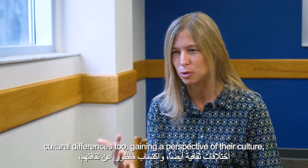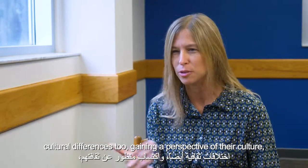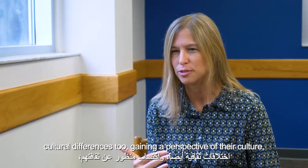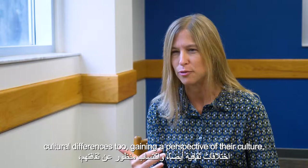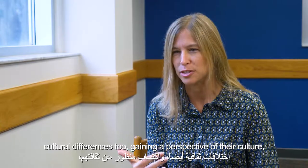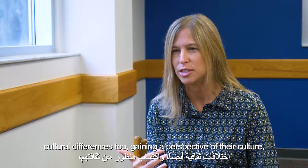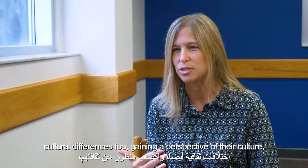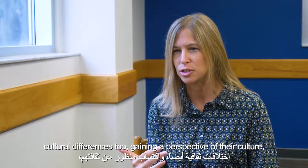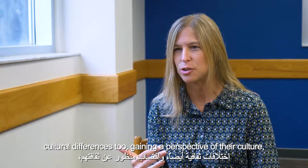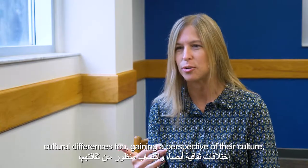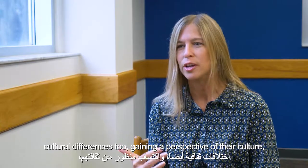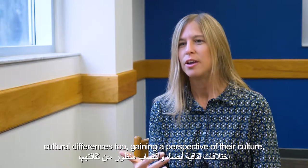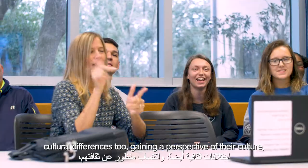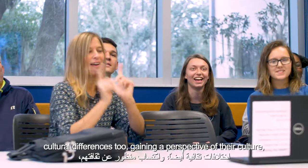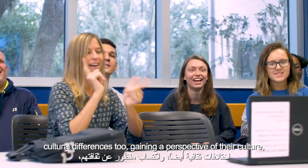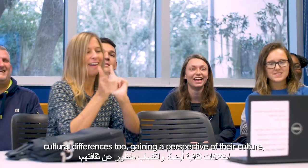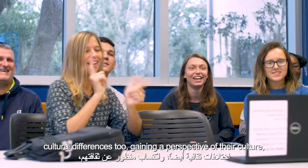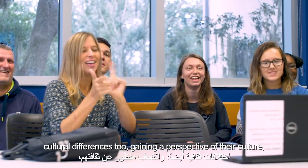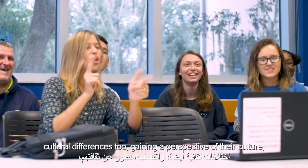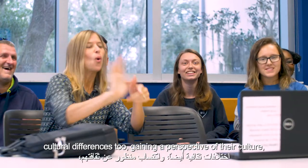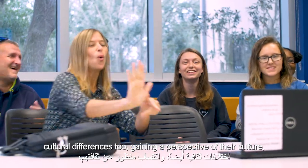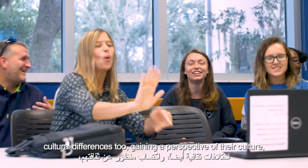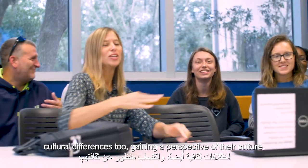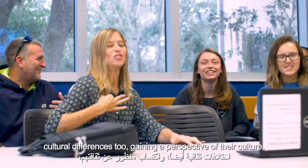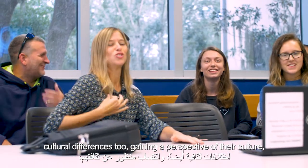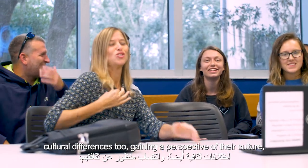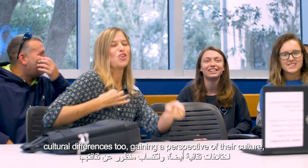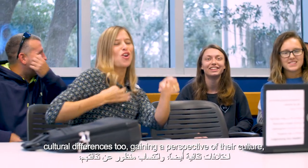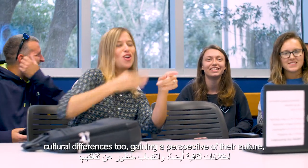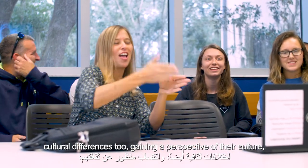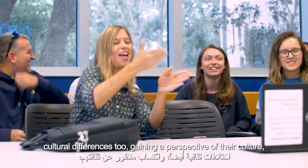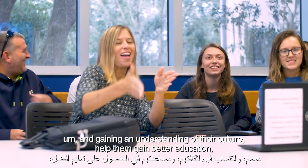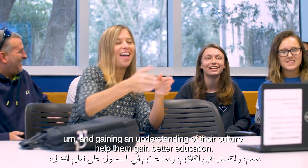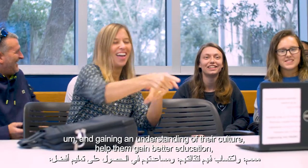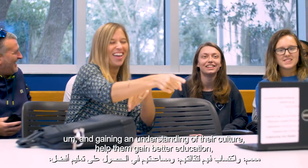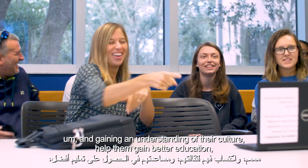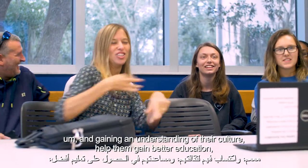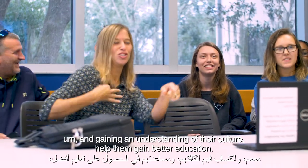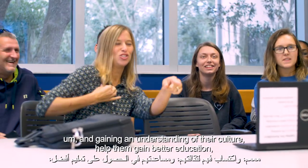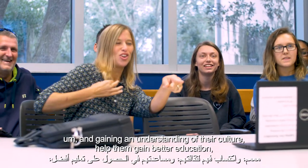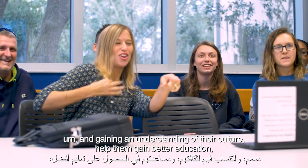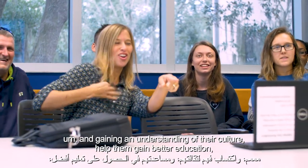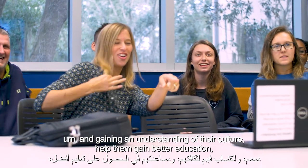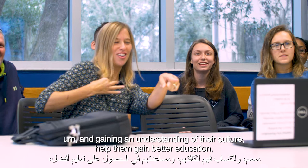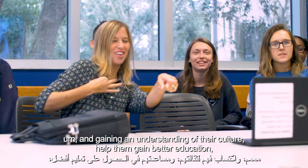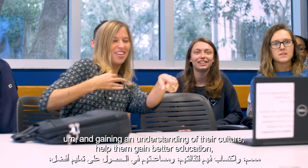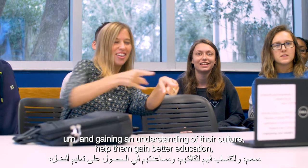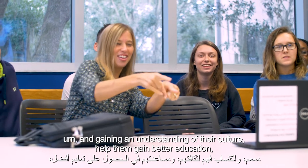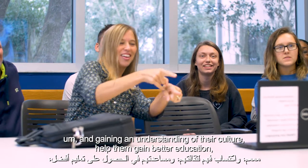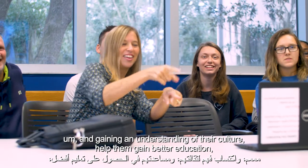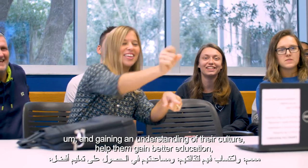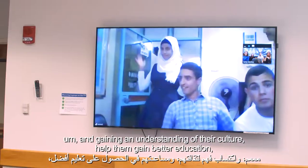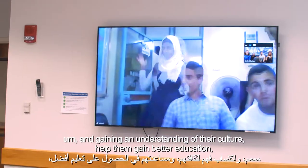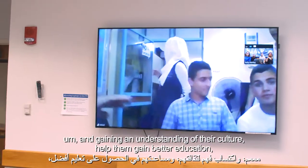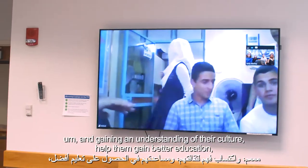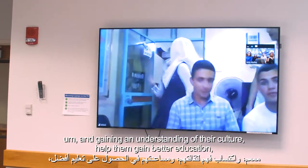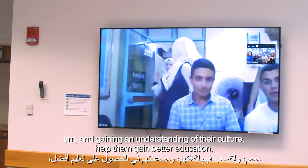differences too. Gaining a perspective of their culture and gaining an understanding of their culture. Help them